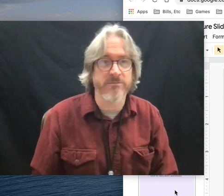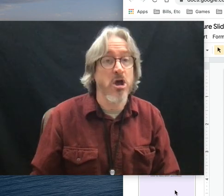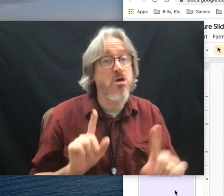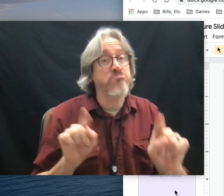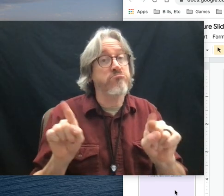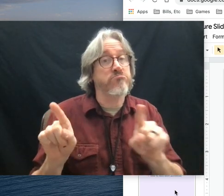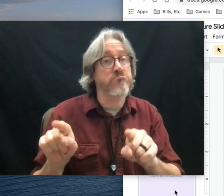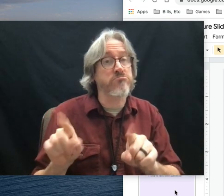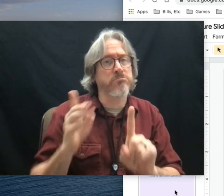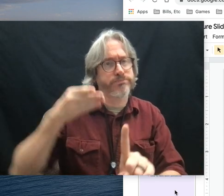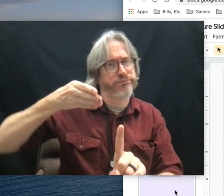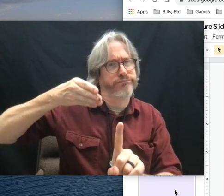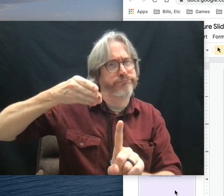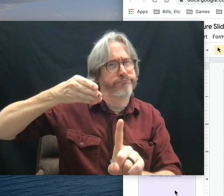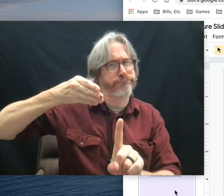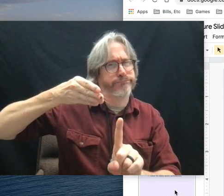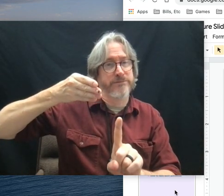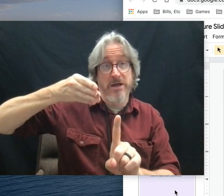ignore that.